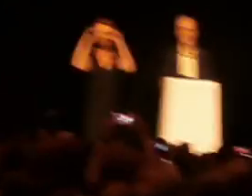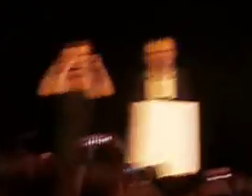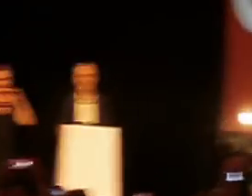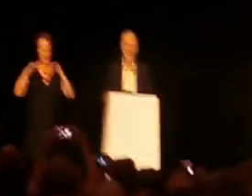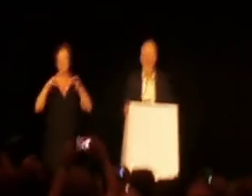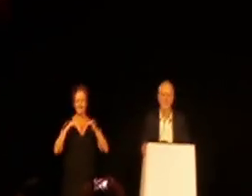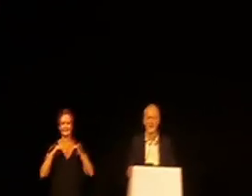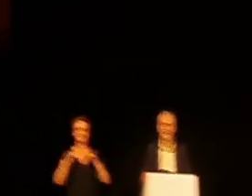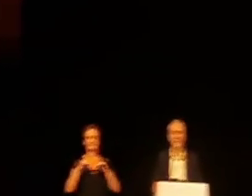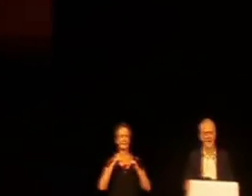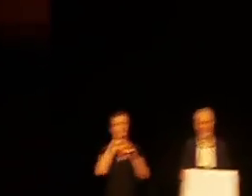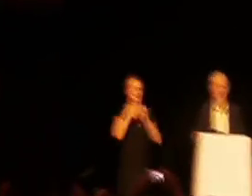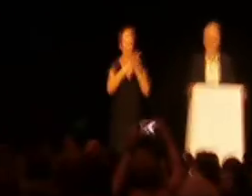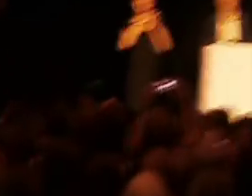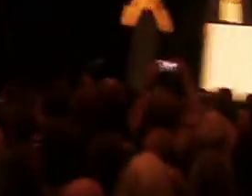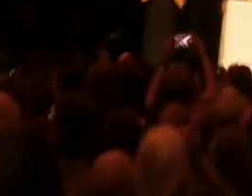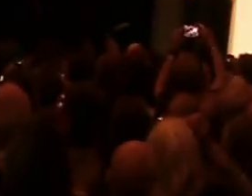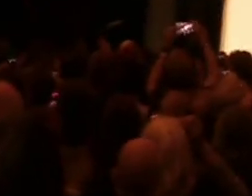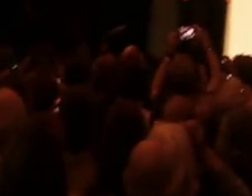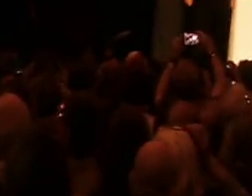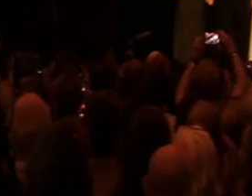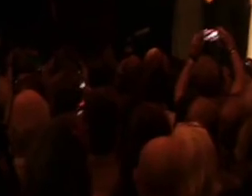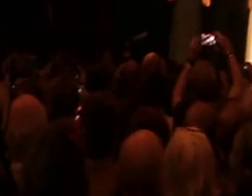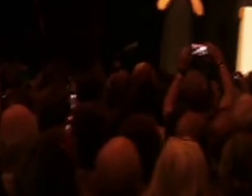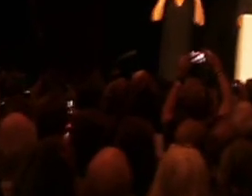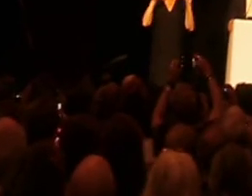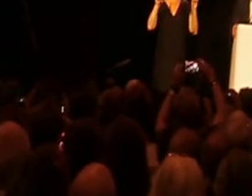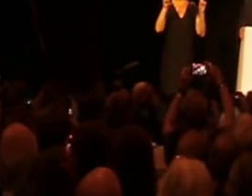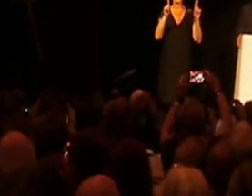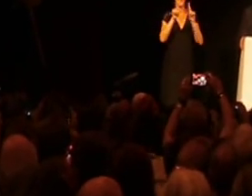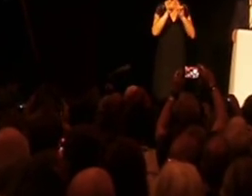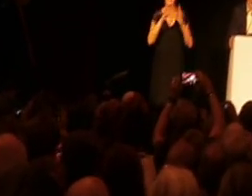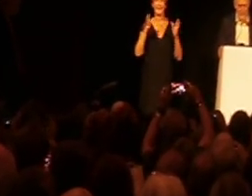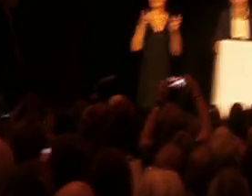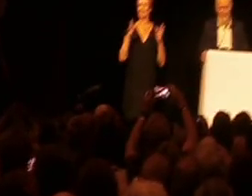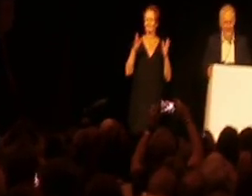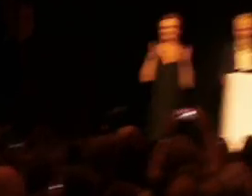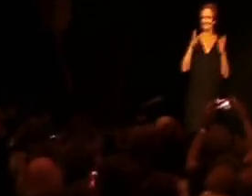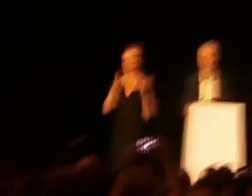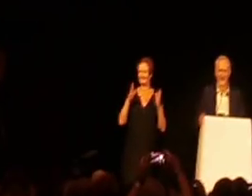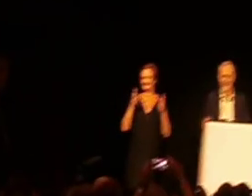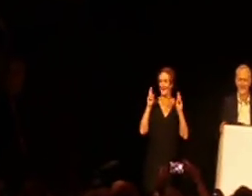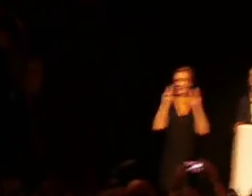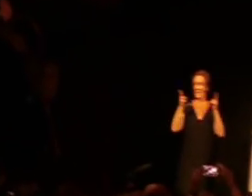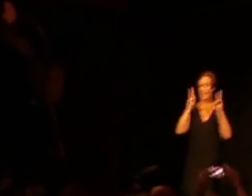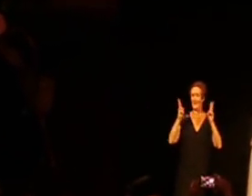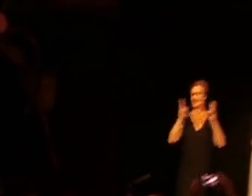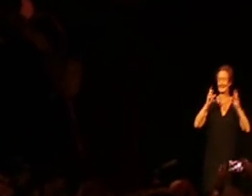Outside in Regency Square. I'm really sorry about that. The problem is the halls are just not big enough.